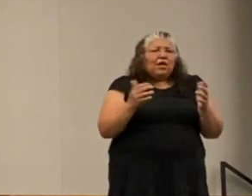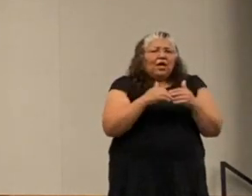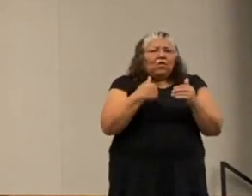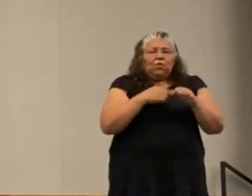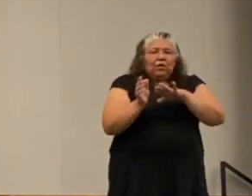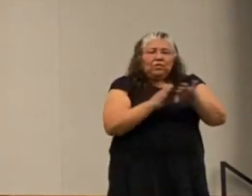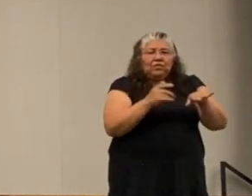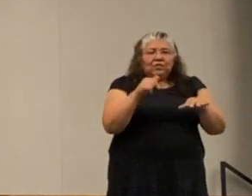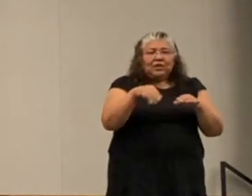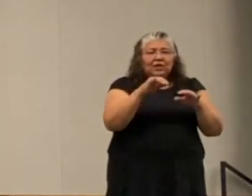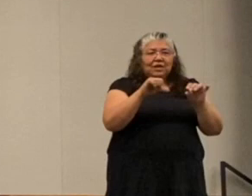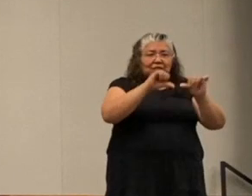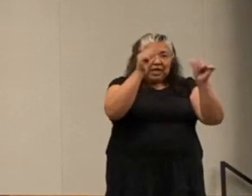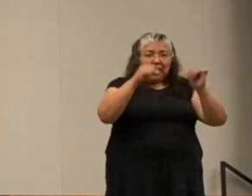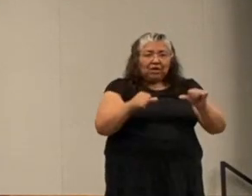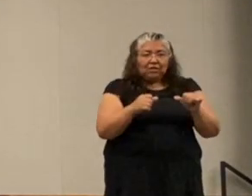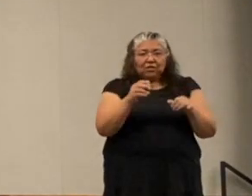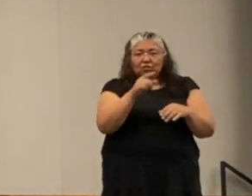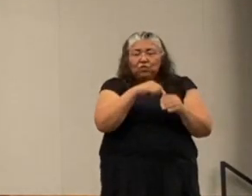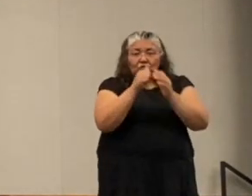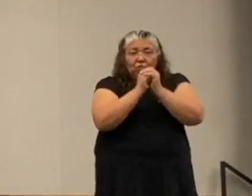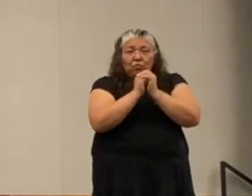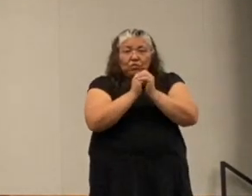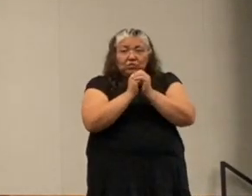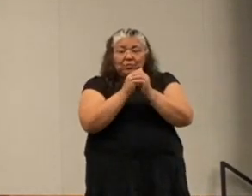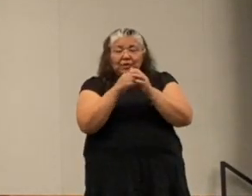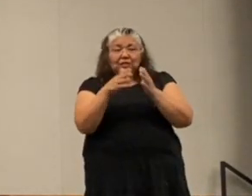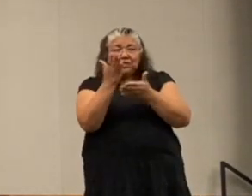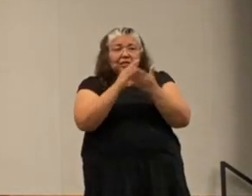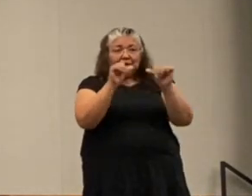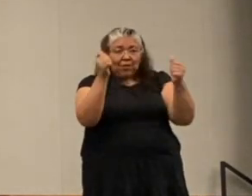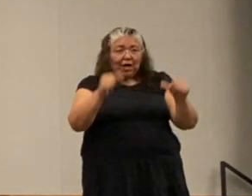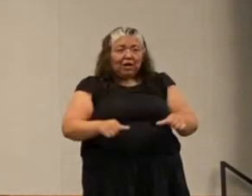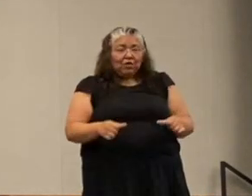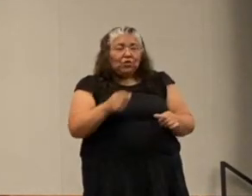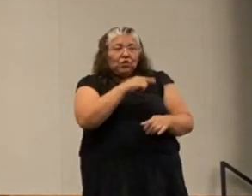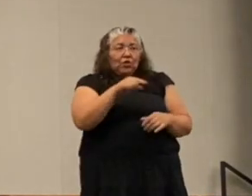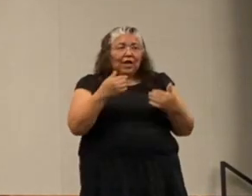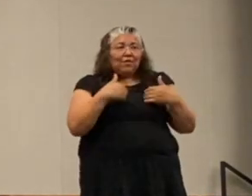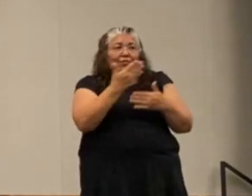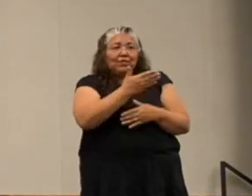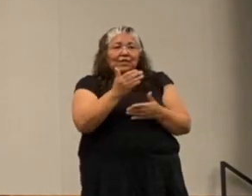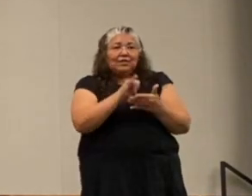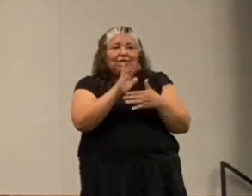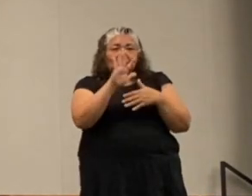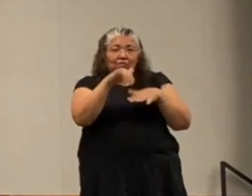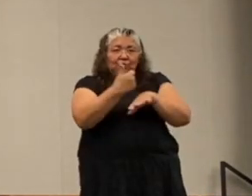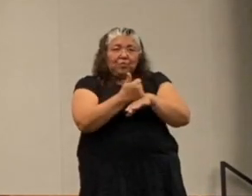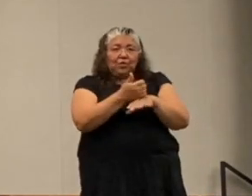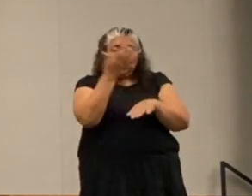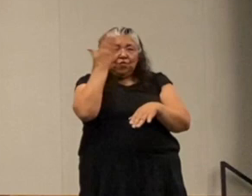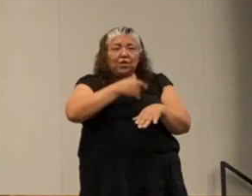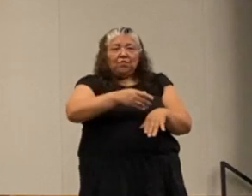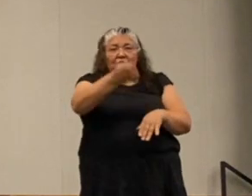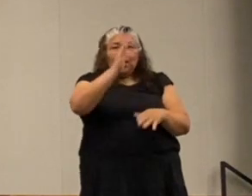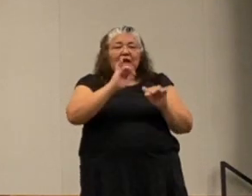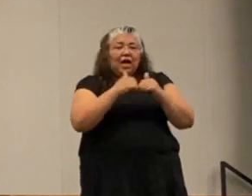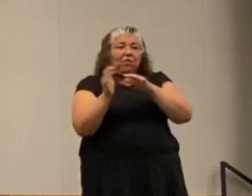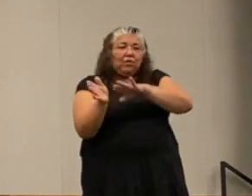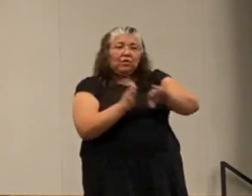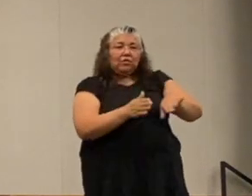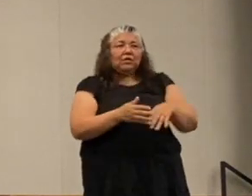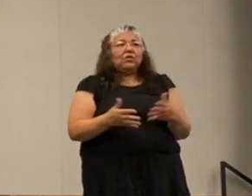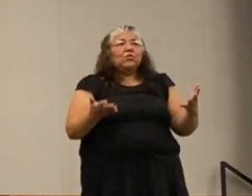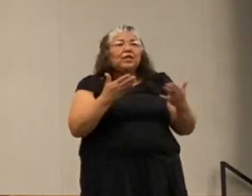lives? If you are worshiping some idols, if you have some things that you have put in front of God, how do we get rid of them? It's